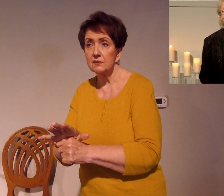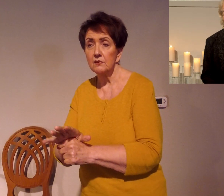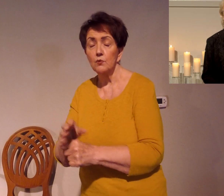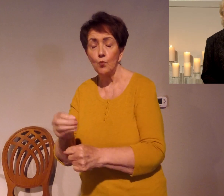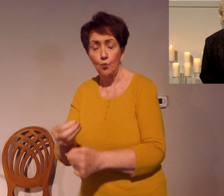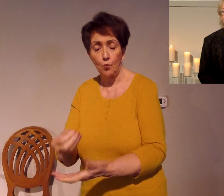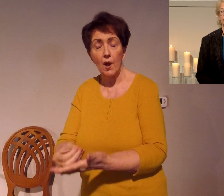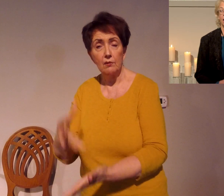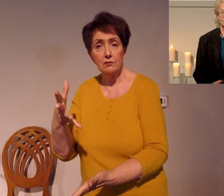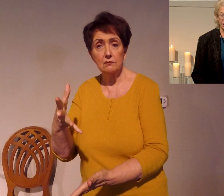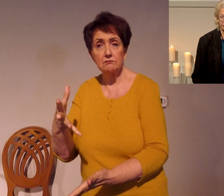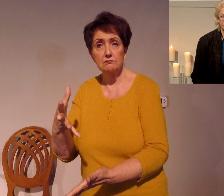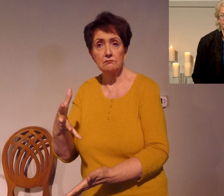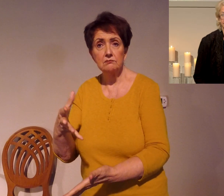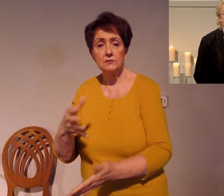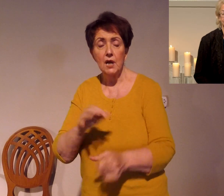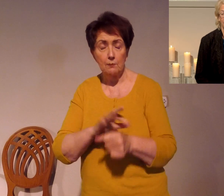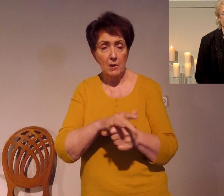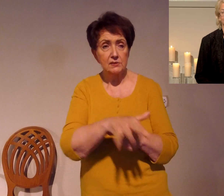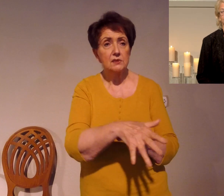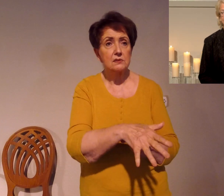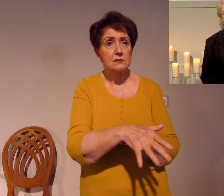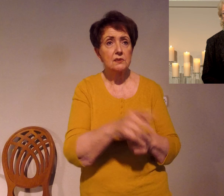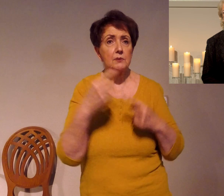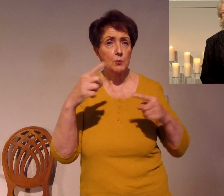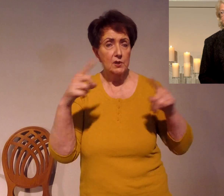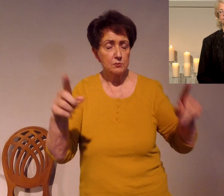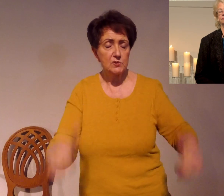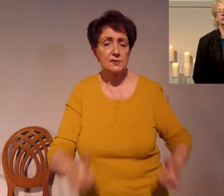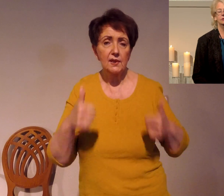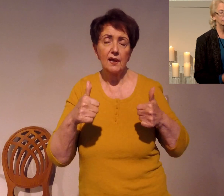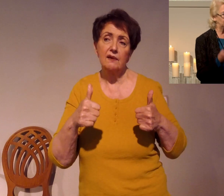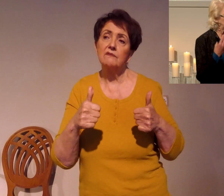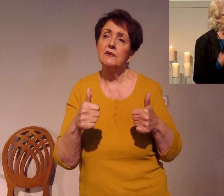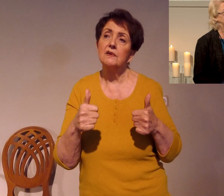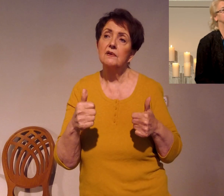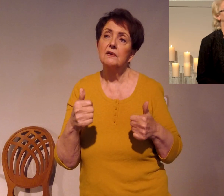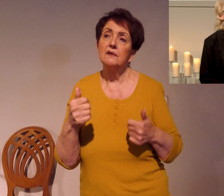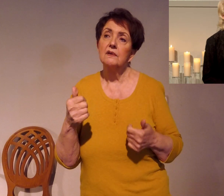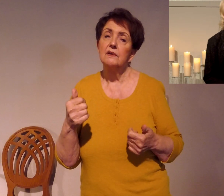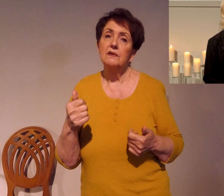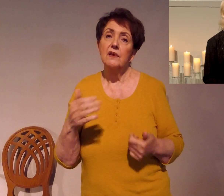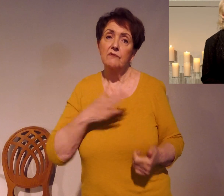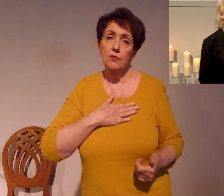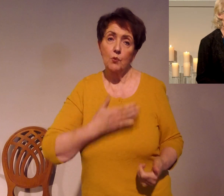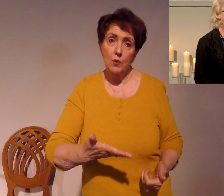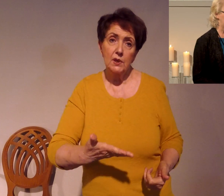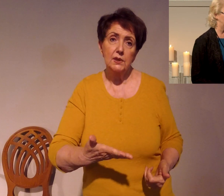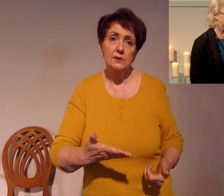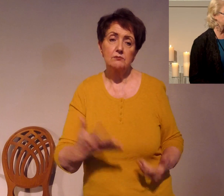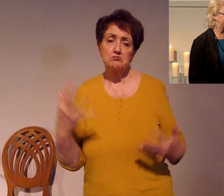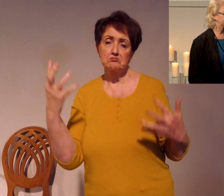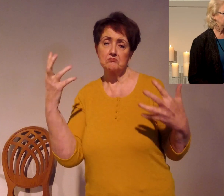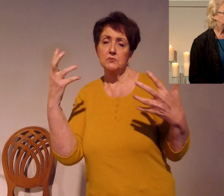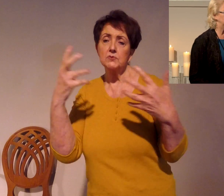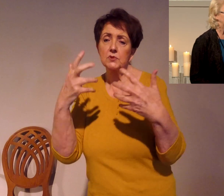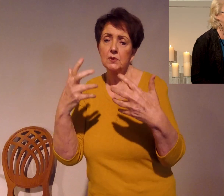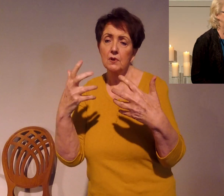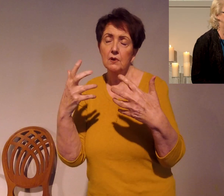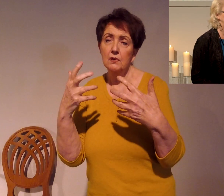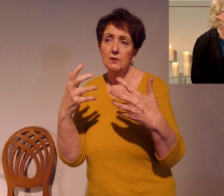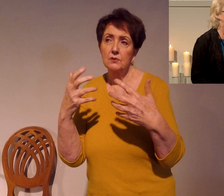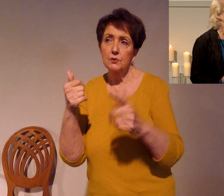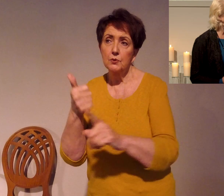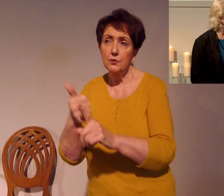wealth, abundance, and a prosperous life if we will align ourselves